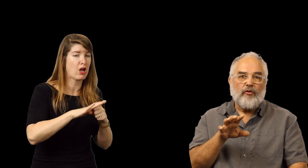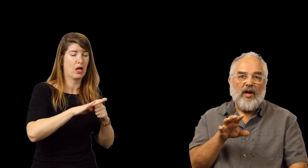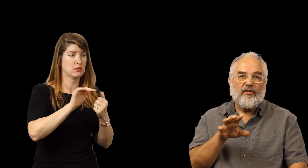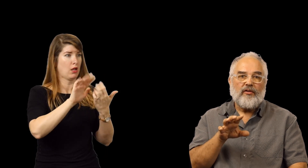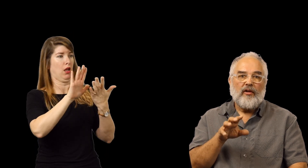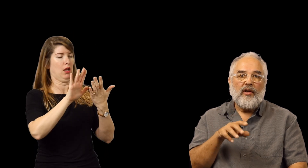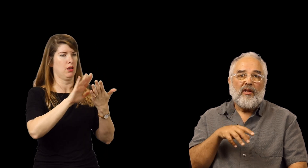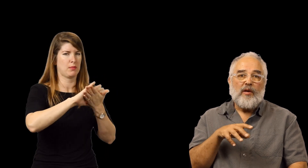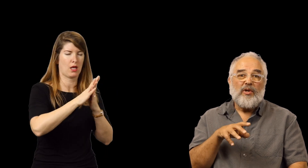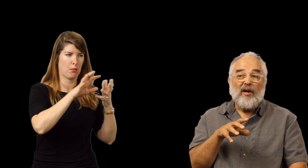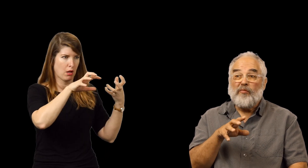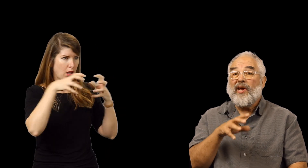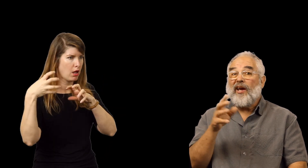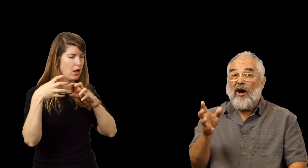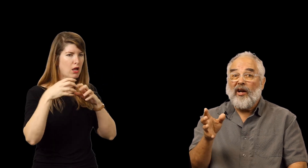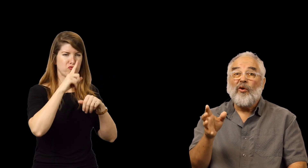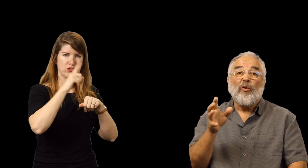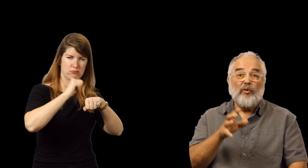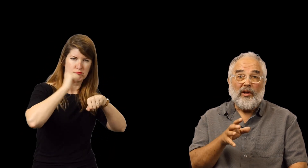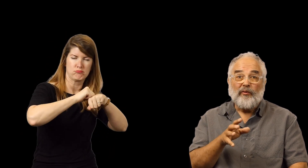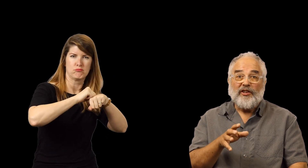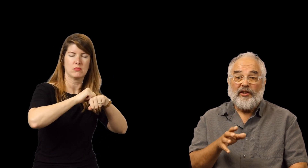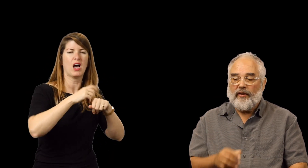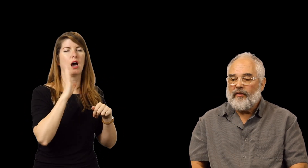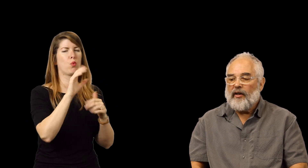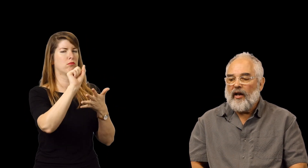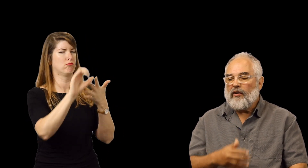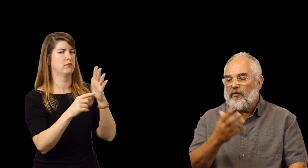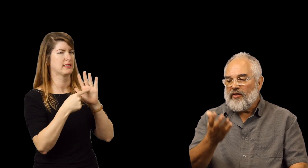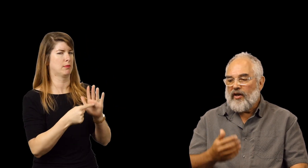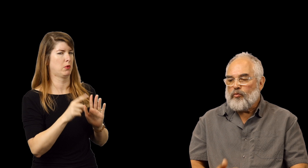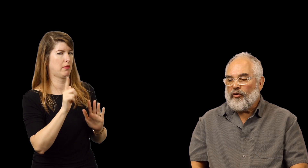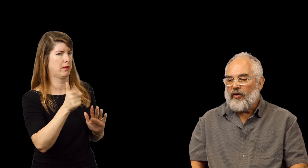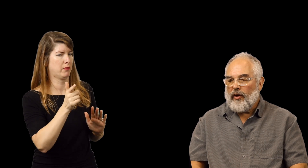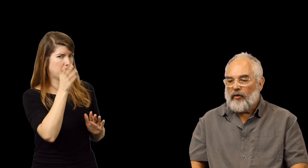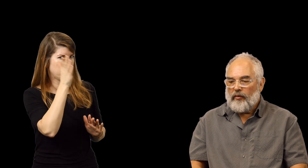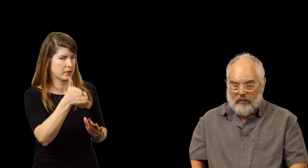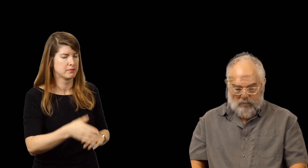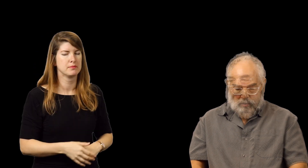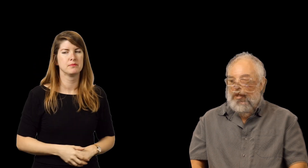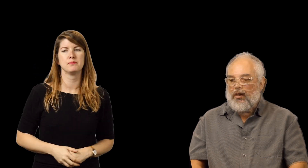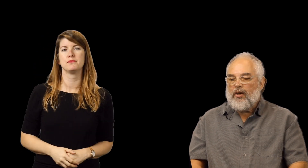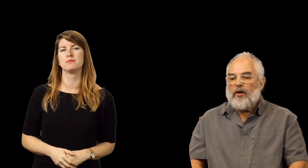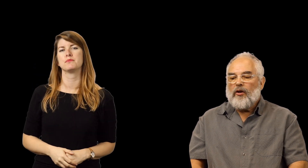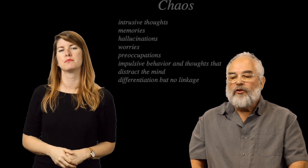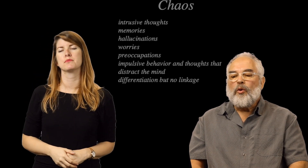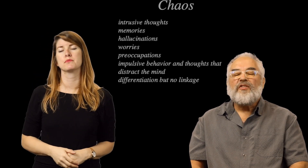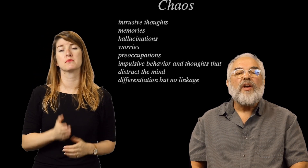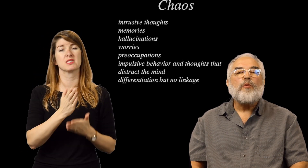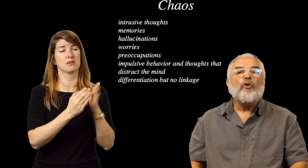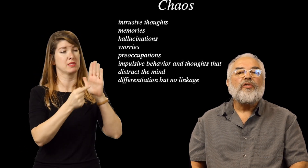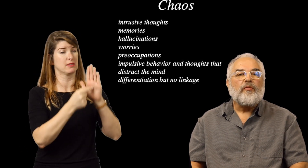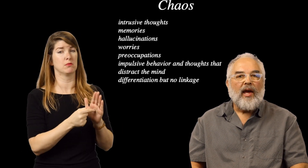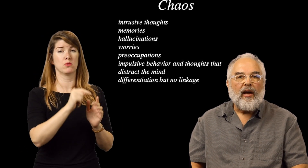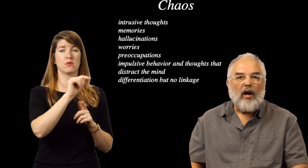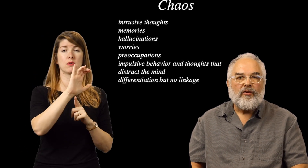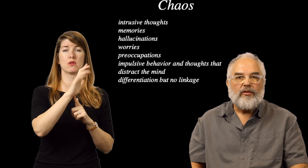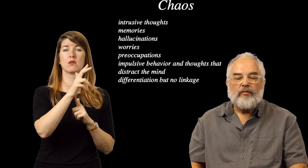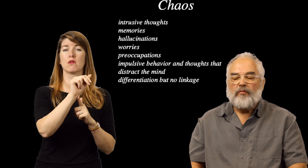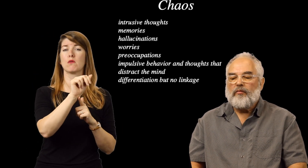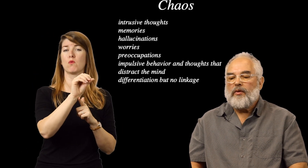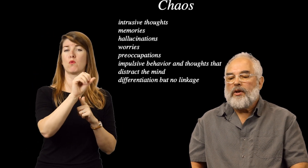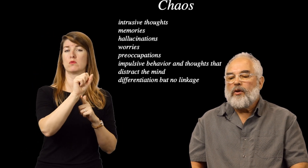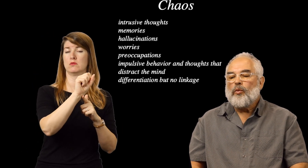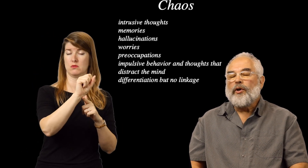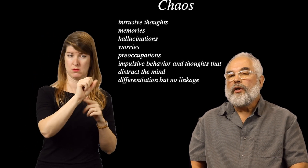under stress, they become chaotic or really rigid. And I'll give examples later. So examples of